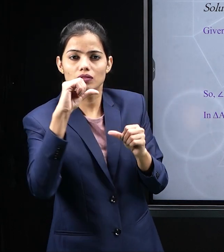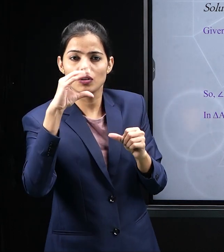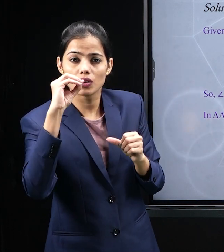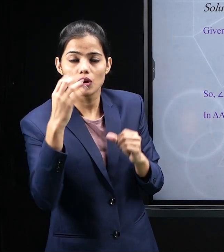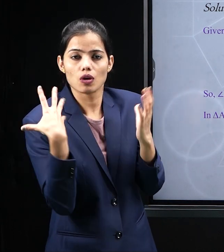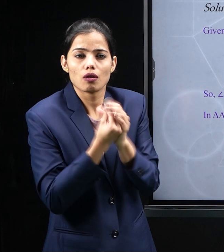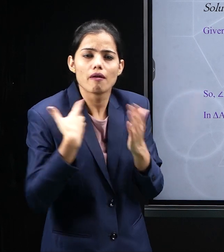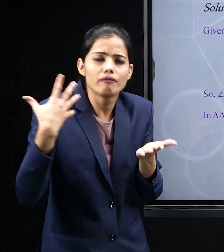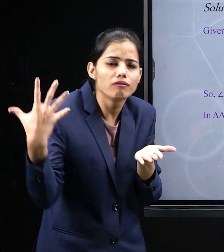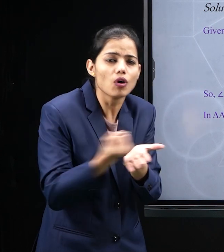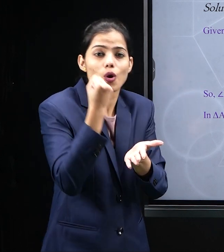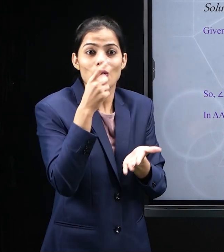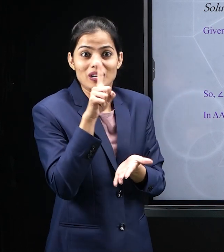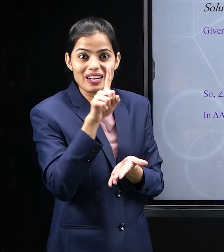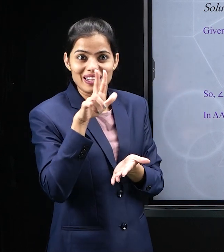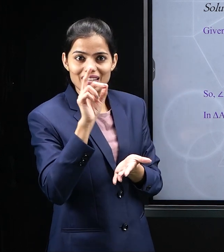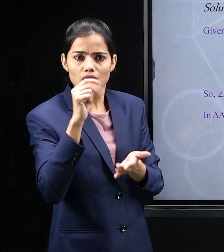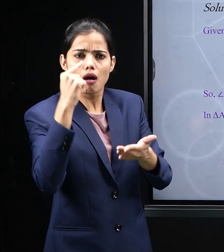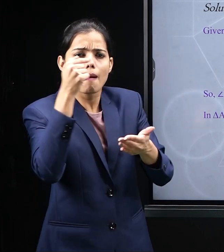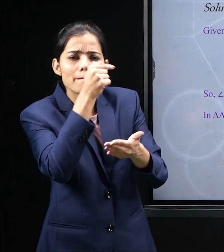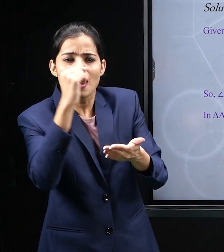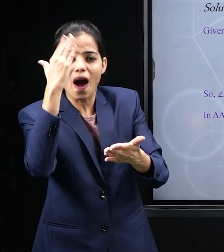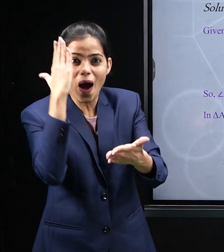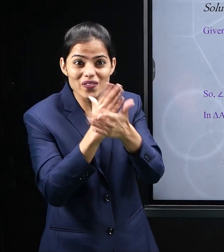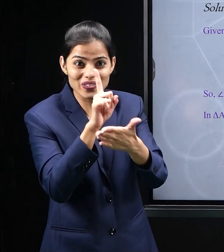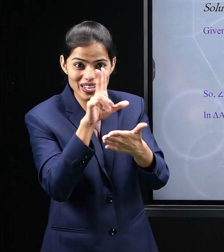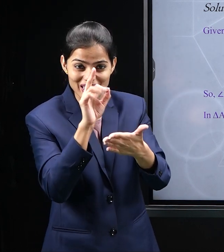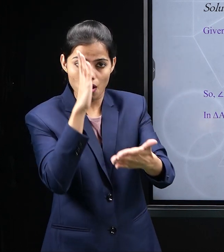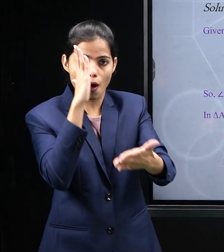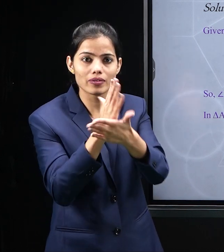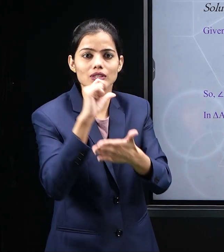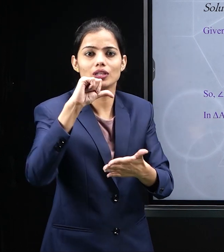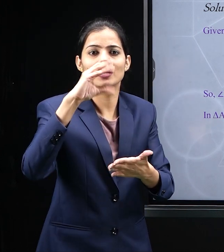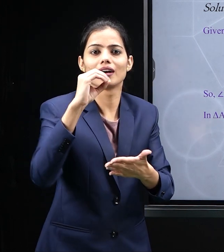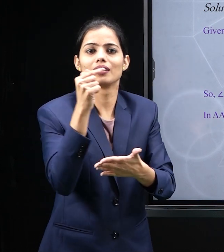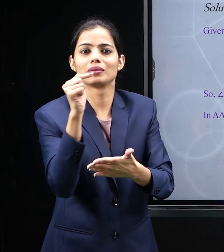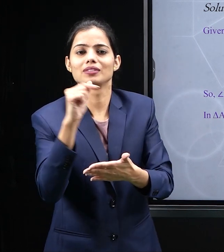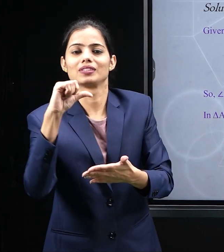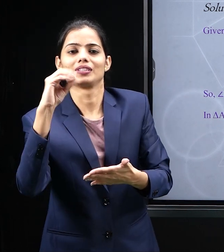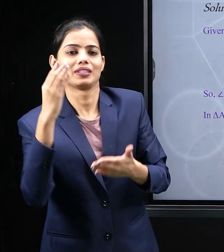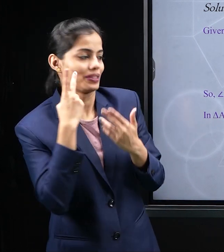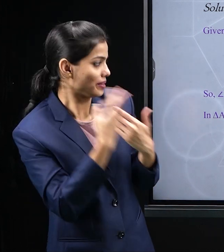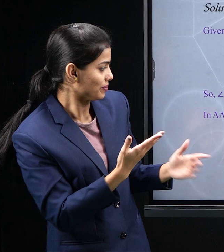90 degree. We get 180 degree minus 90 degree is equal to 90 degree.